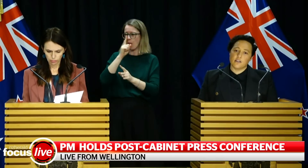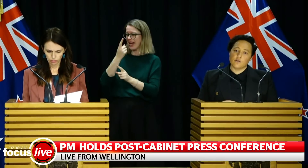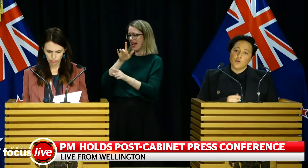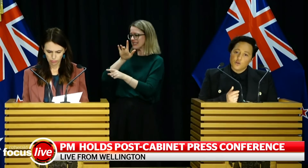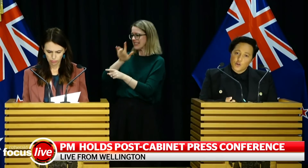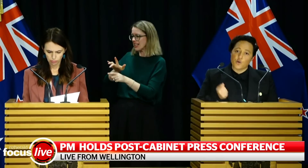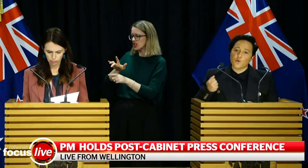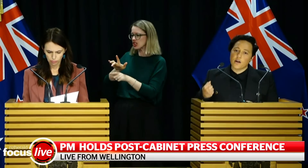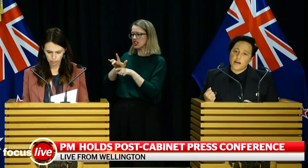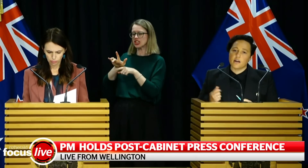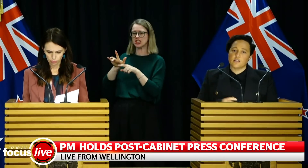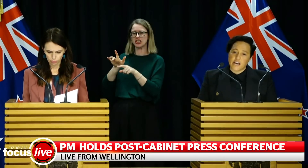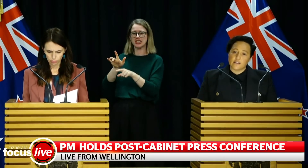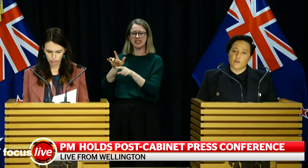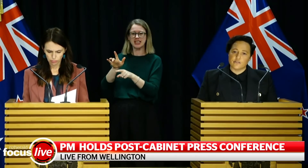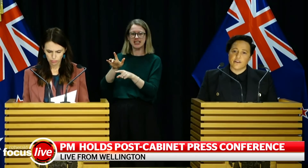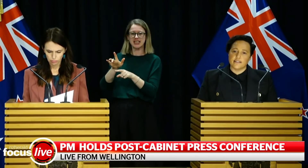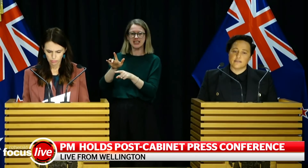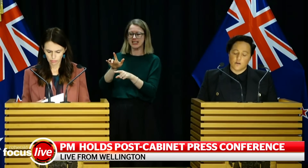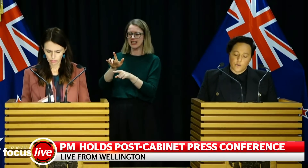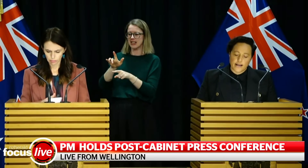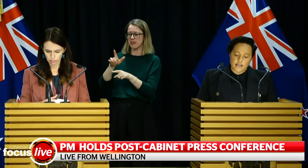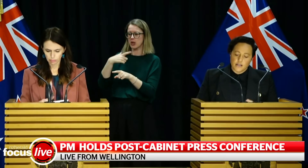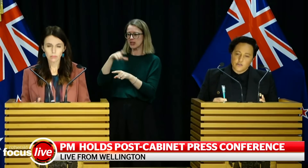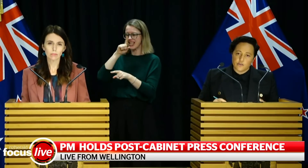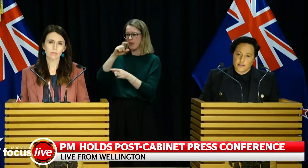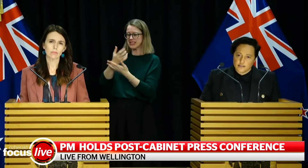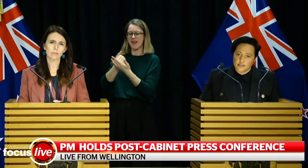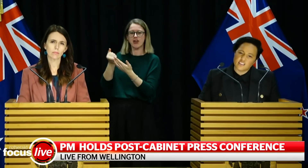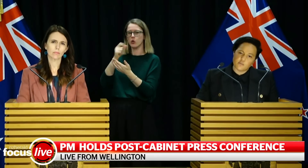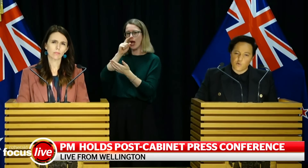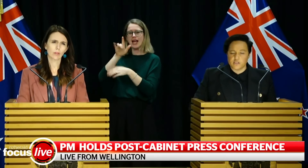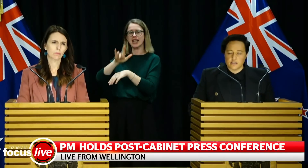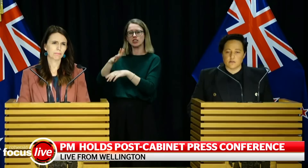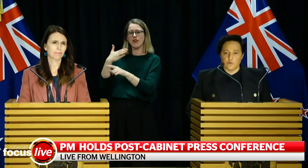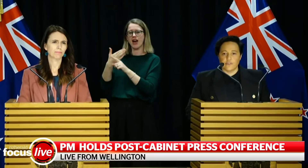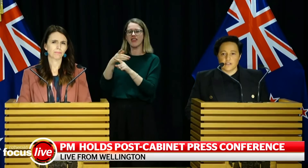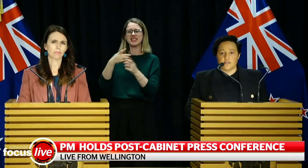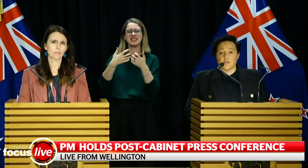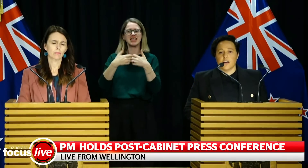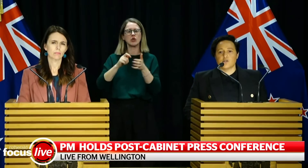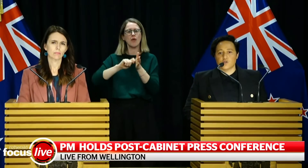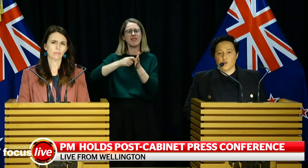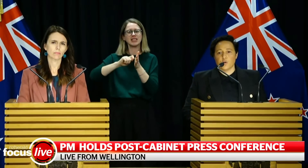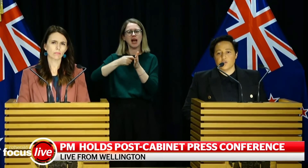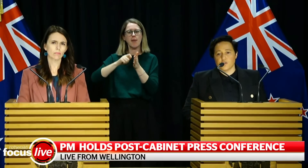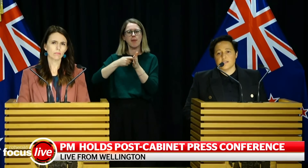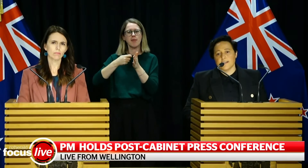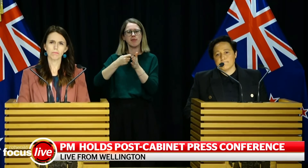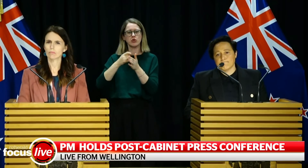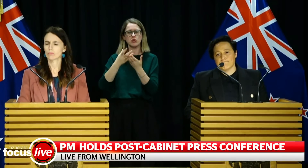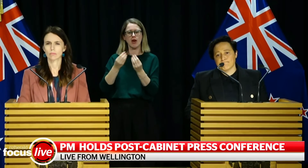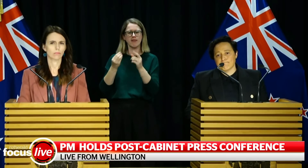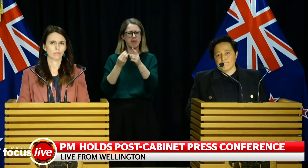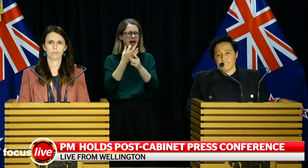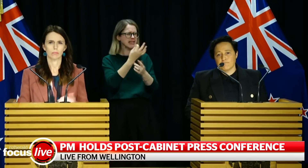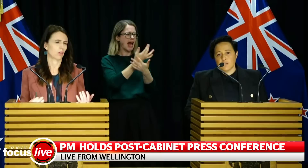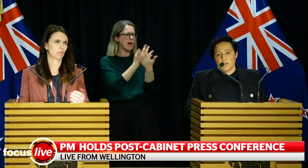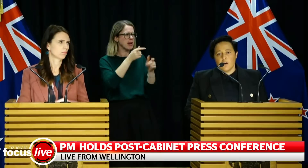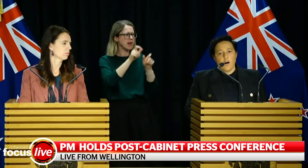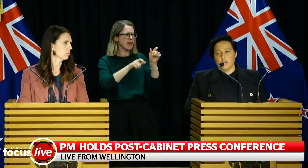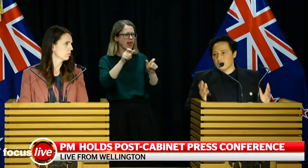be taken to take those funds away. So this is a more technical fix designed to address that. How